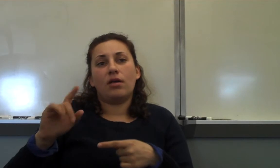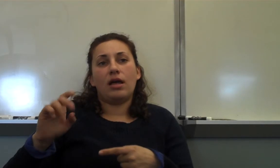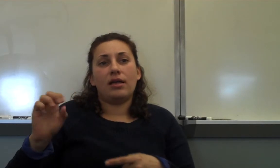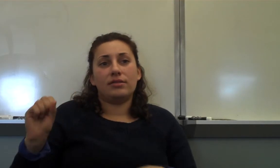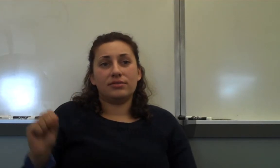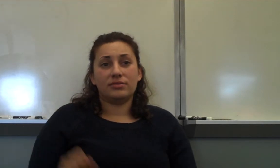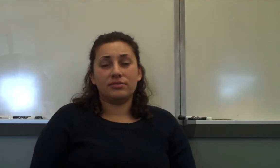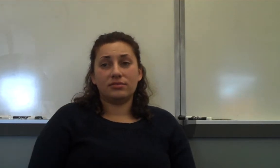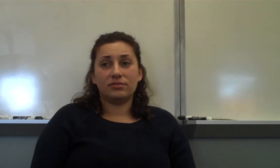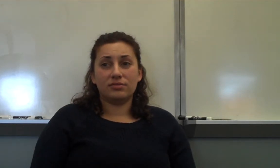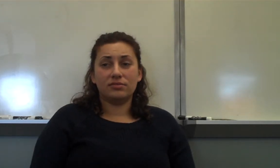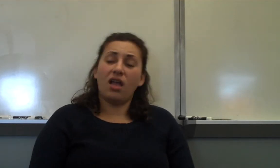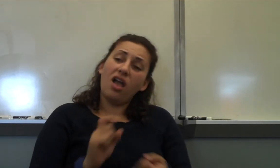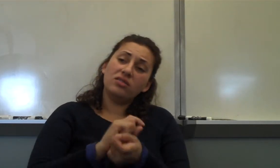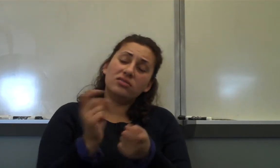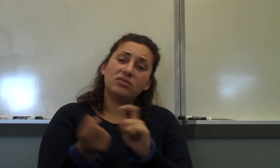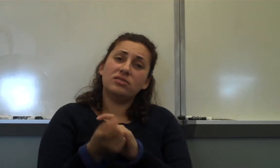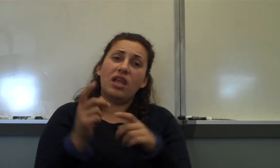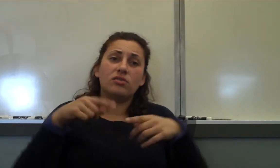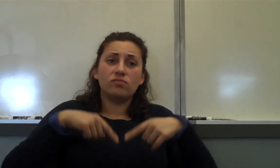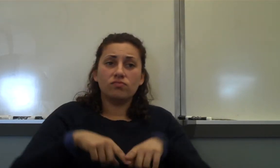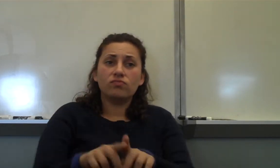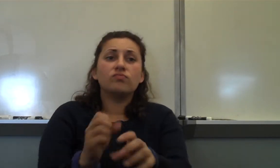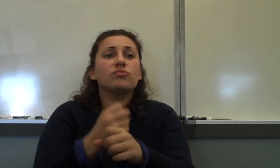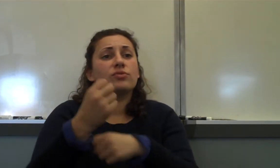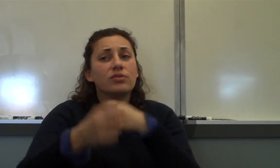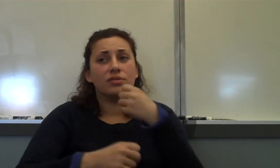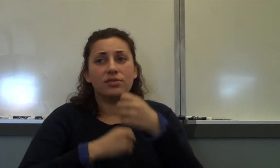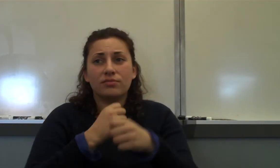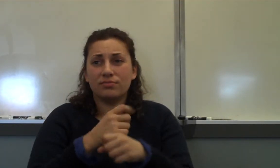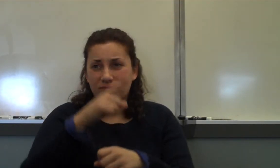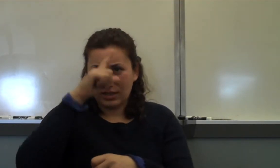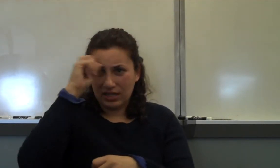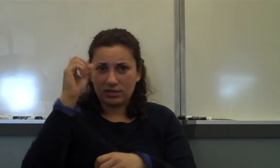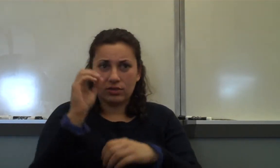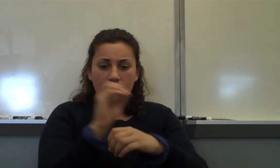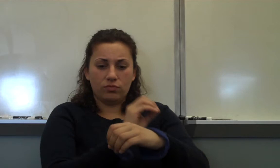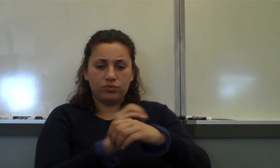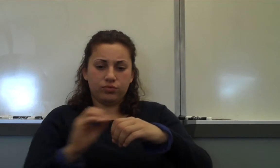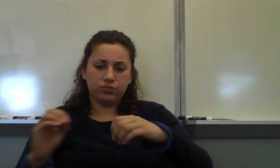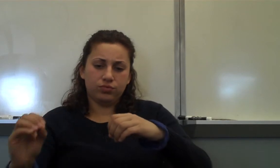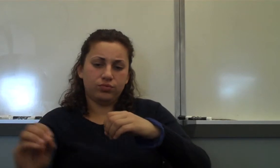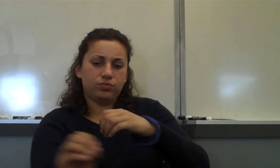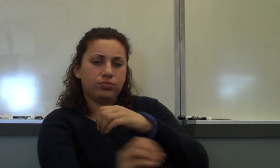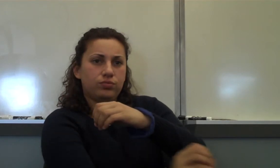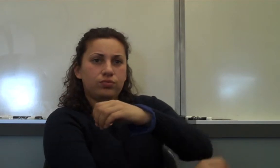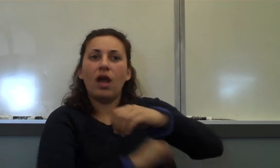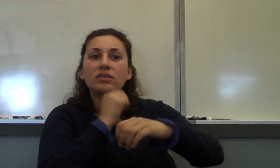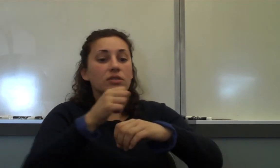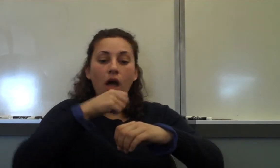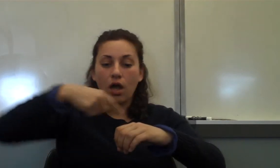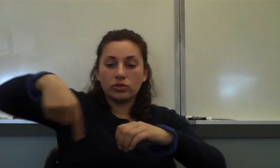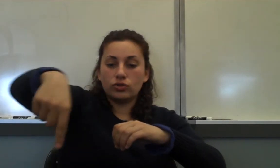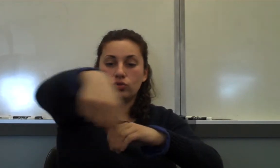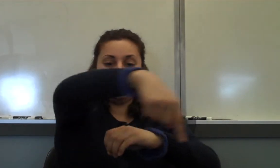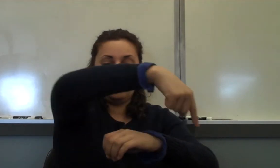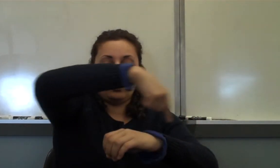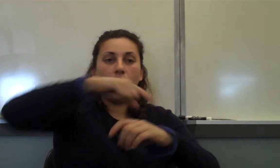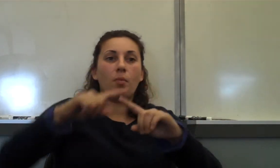Now that changes during the year because our orbit is not a circular orbit. It's basically an elliptical orbit, so there are times